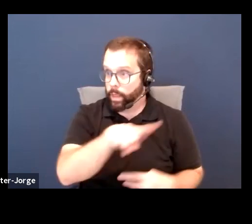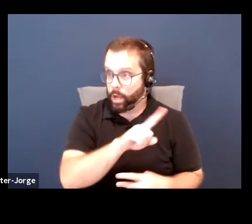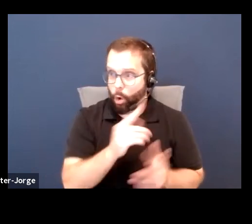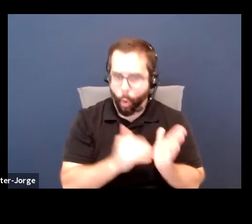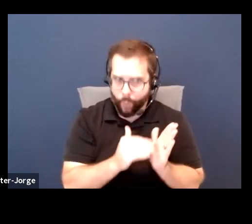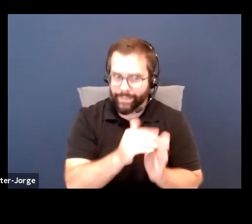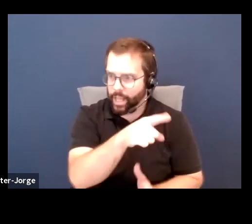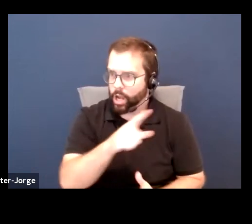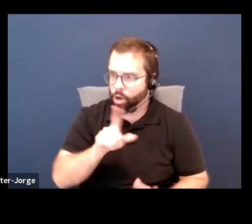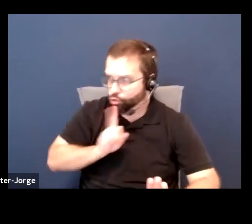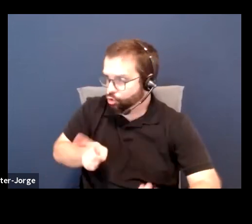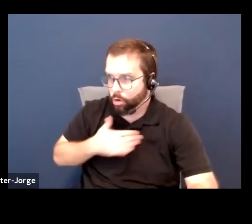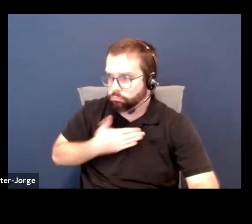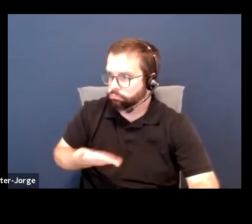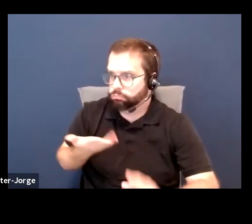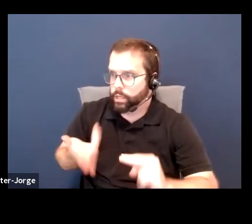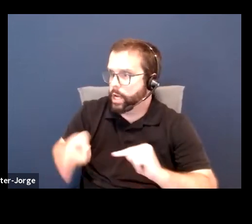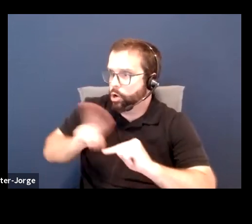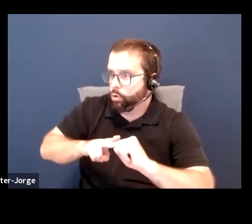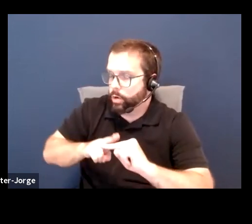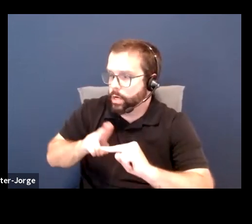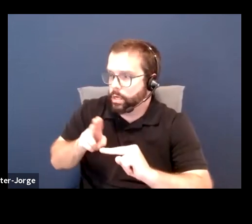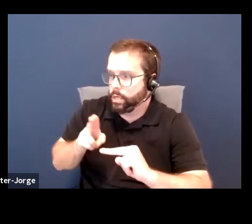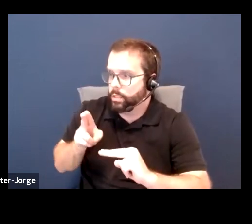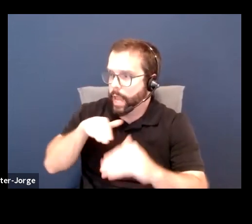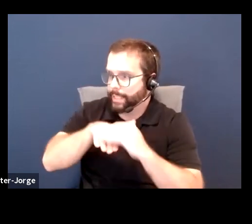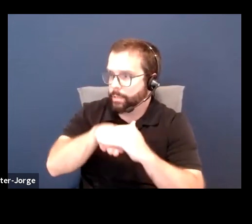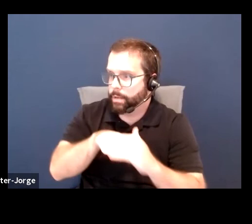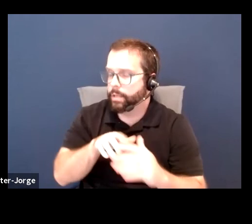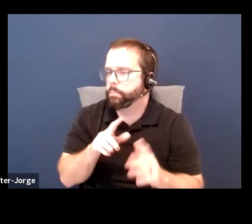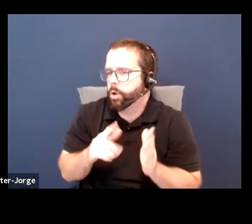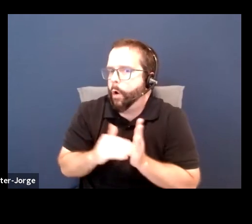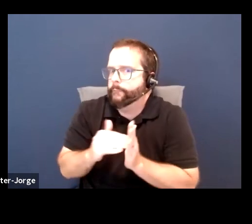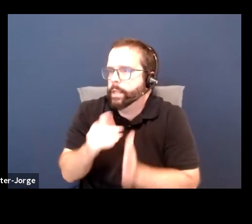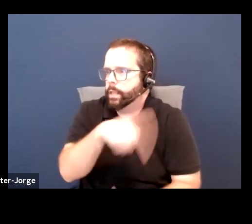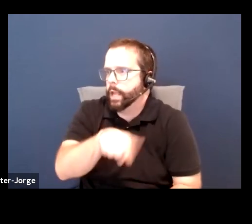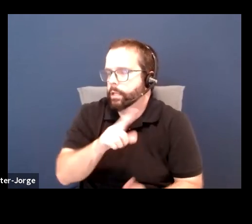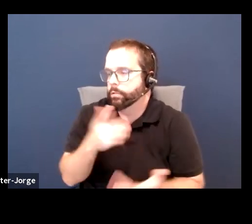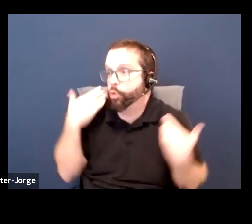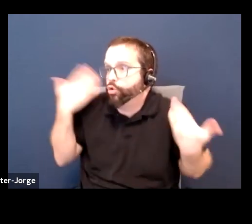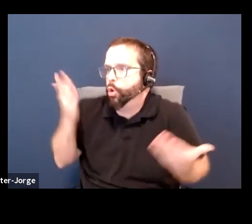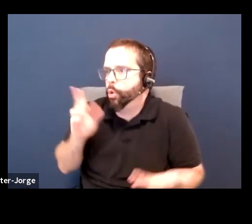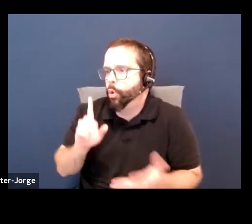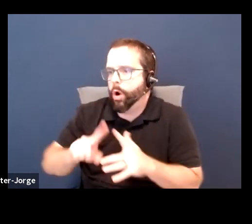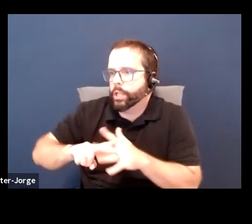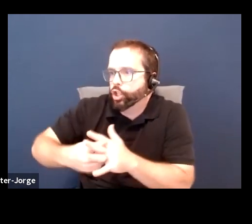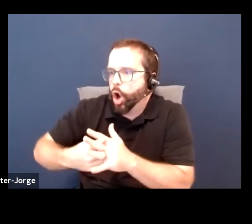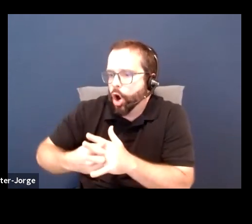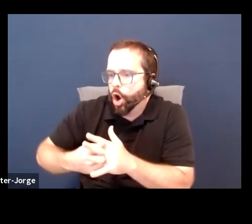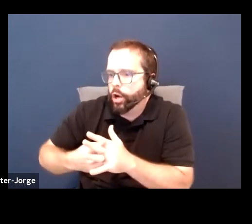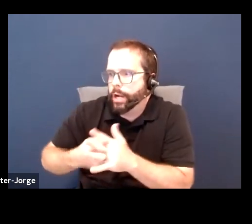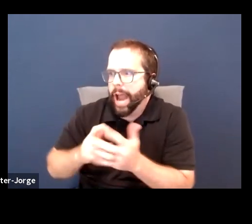accessibility efforts. They just really don't know where to start or how to go about that. So being able to connect with them on